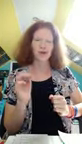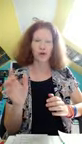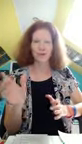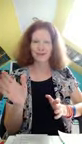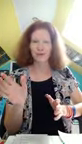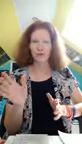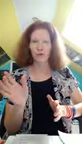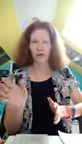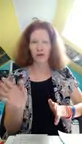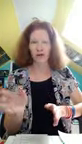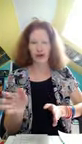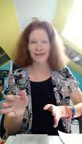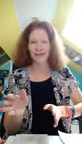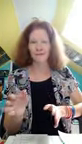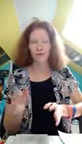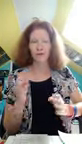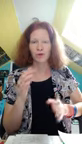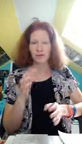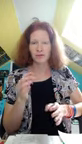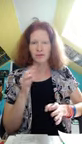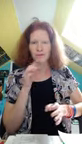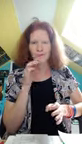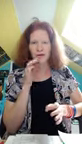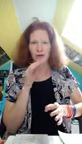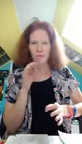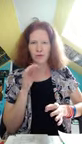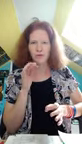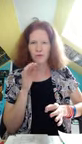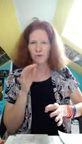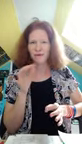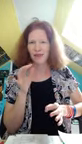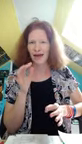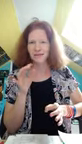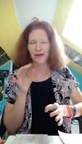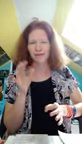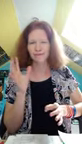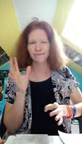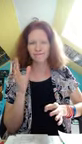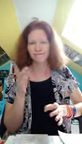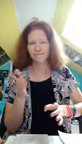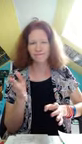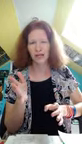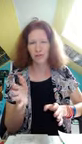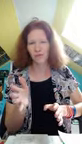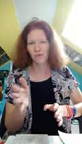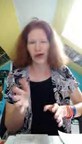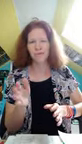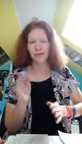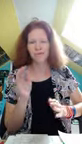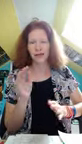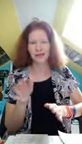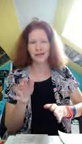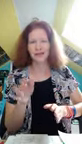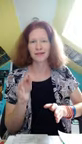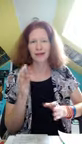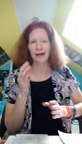Don't whisper or talk quietly. When you whisper, your mouth moves less. I don't know why, but it does,